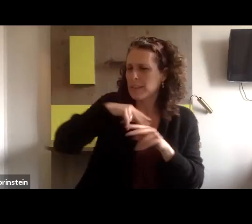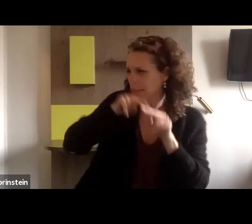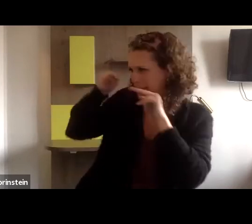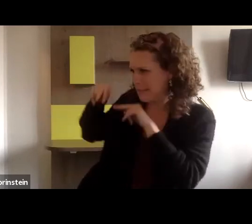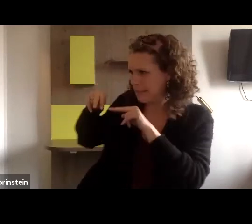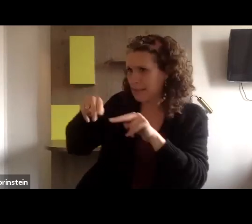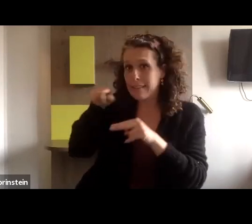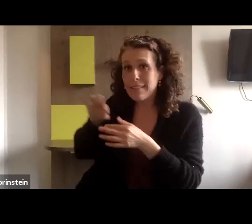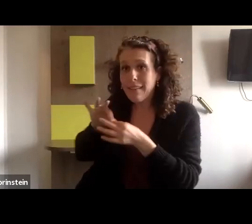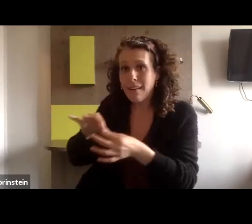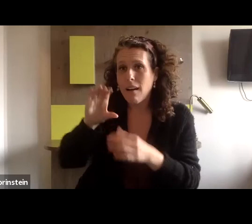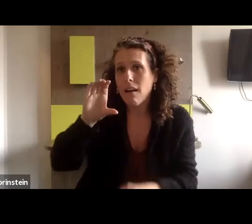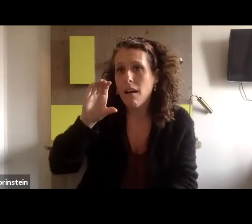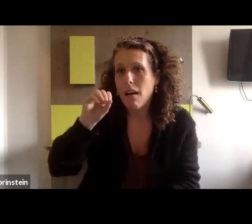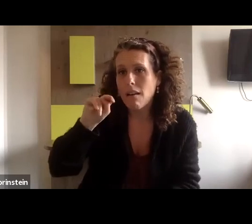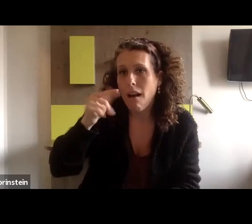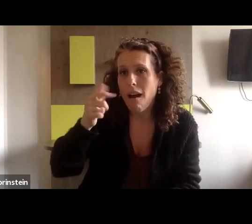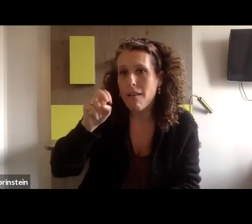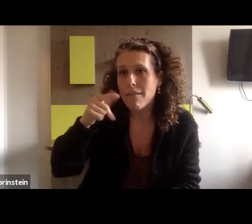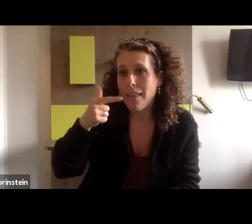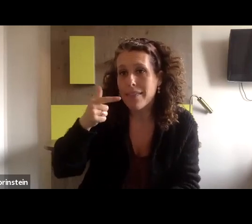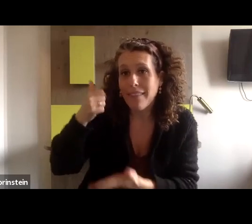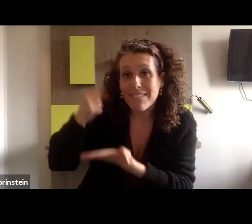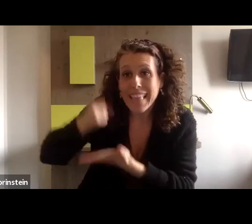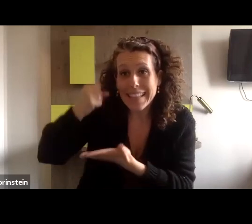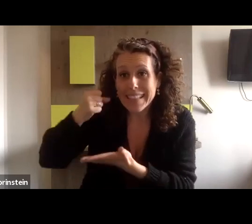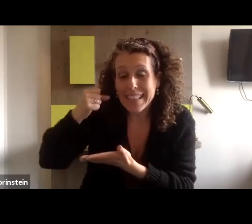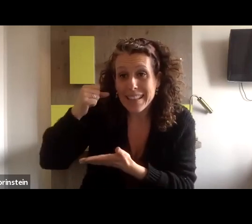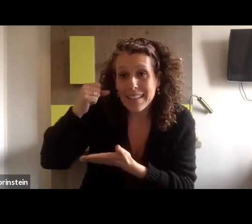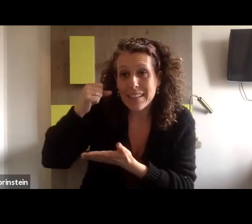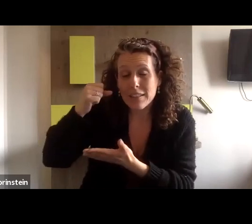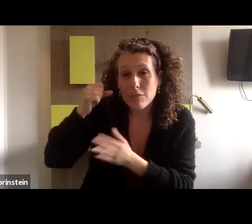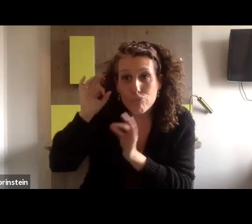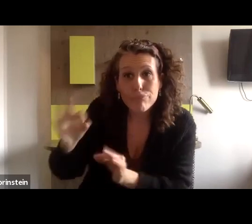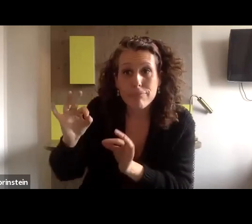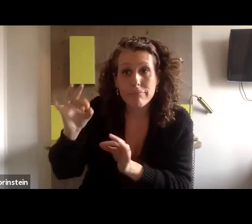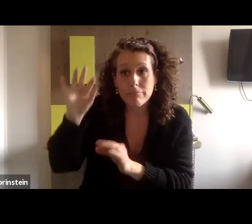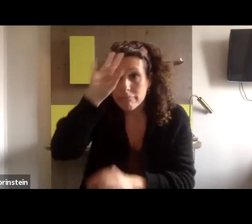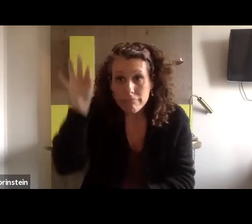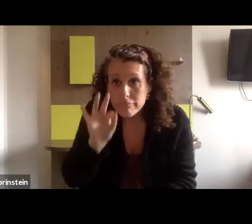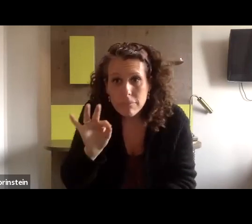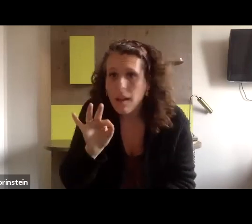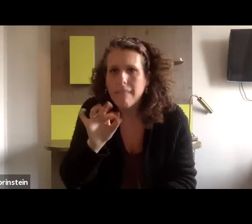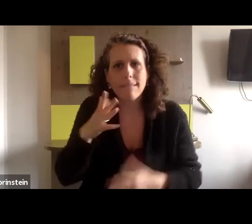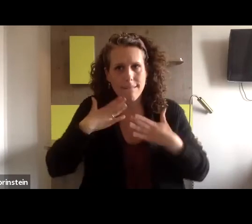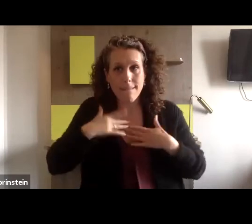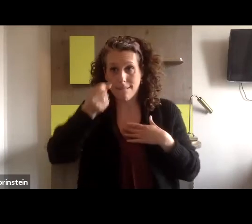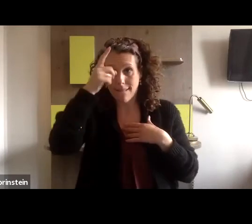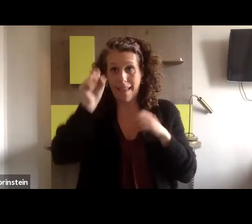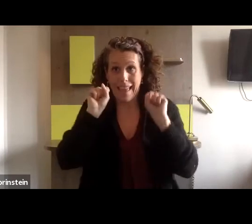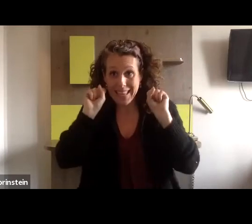content validity here, to see if this is if structures are comparable,